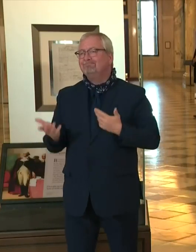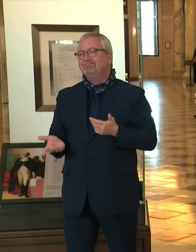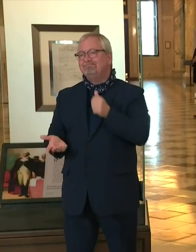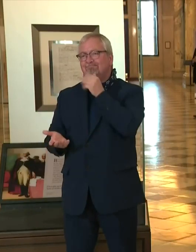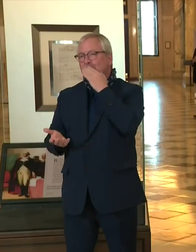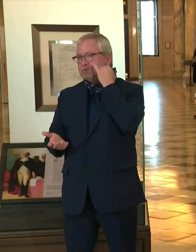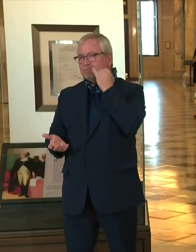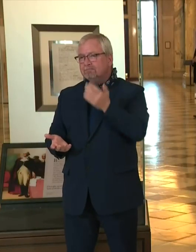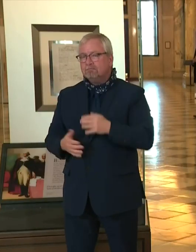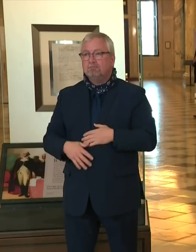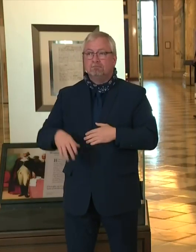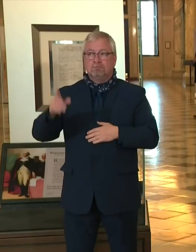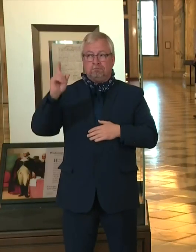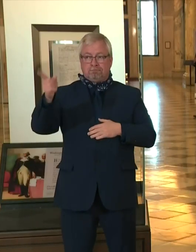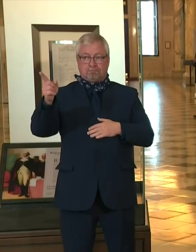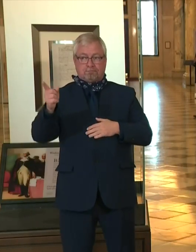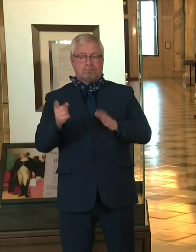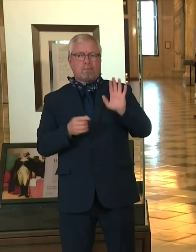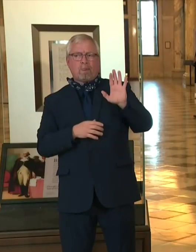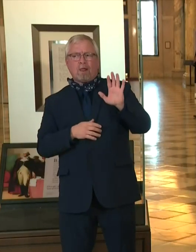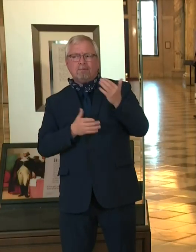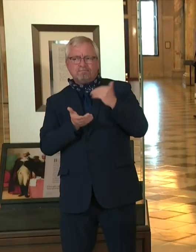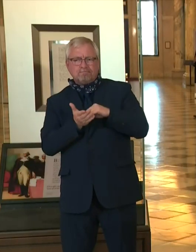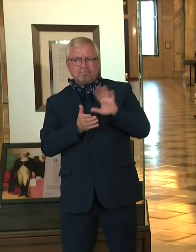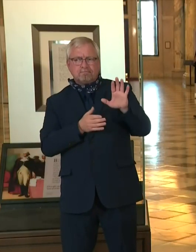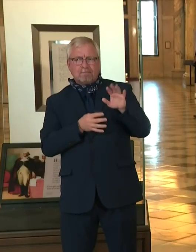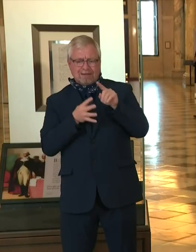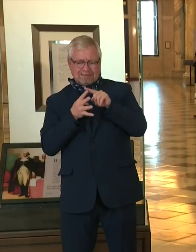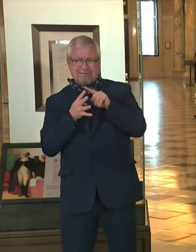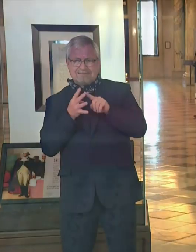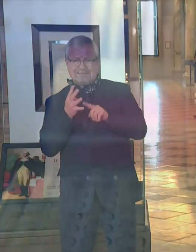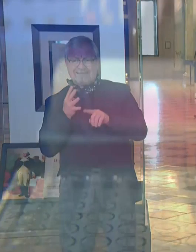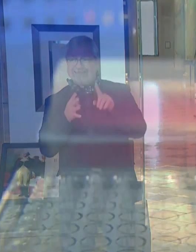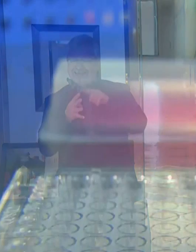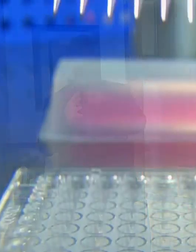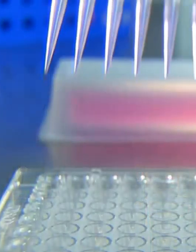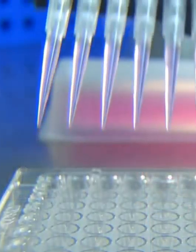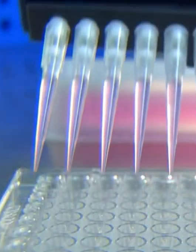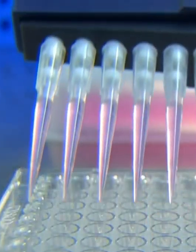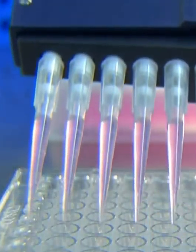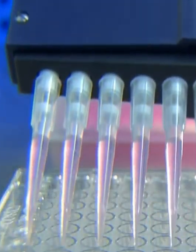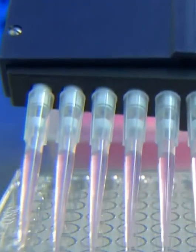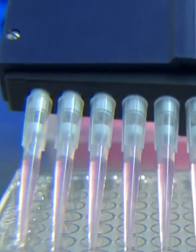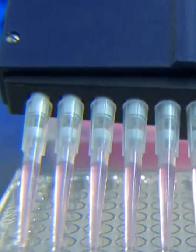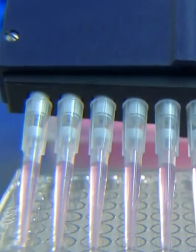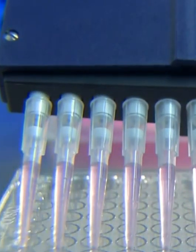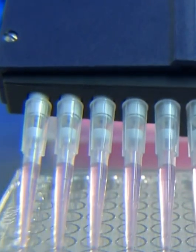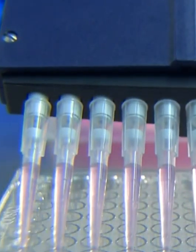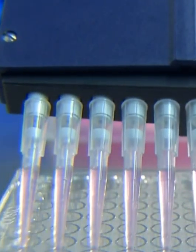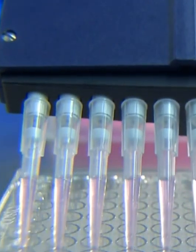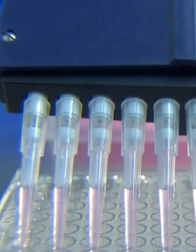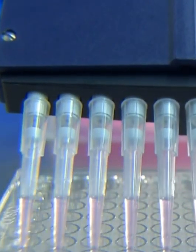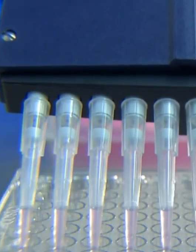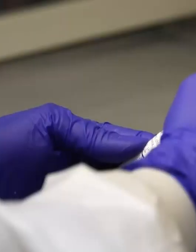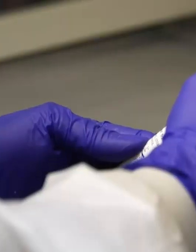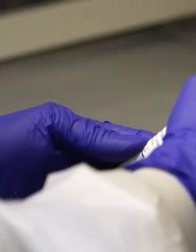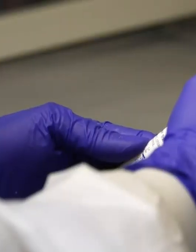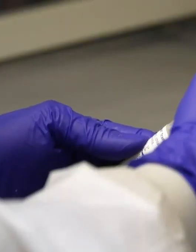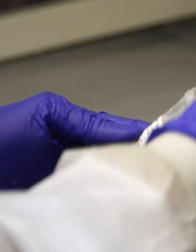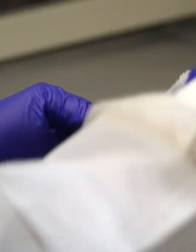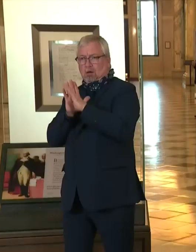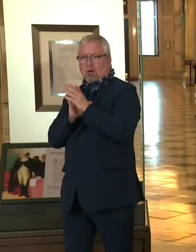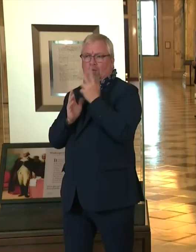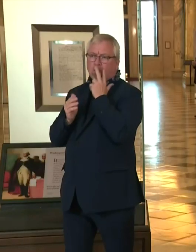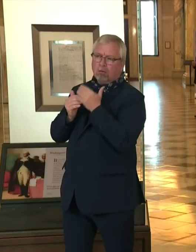says while Maryland has yet to peak, hospitalization rates are stabilizing and the state is working on a recovery plan that will require